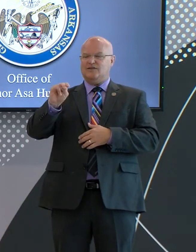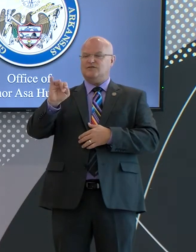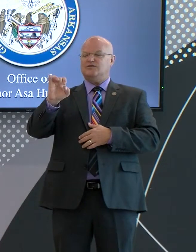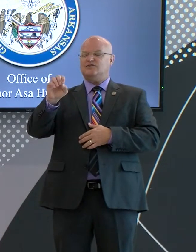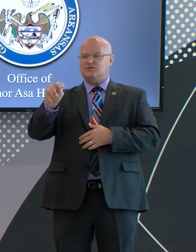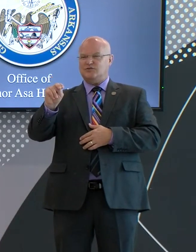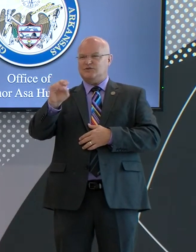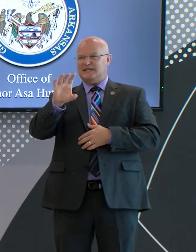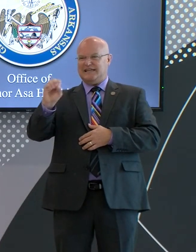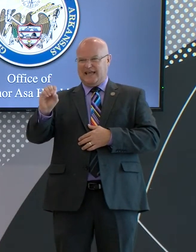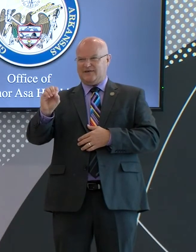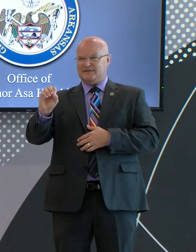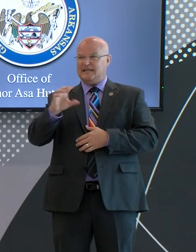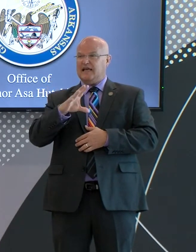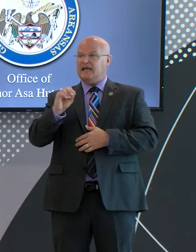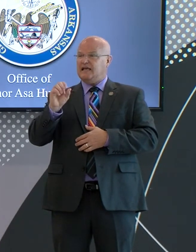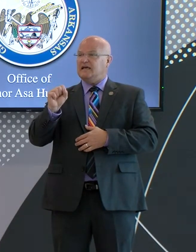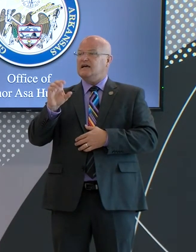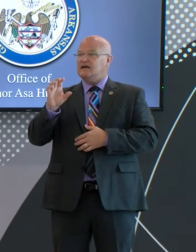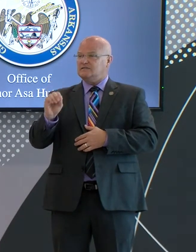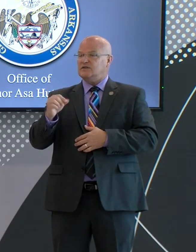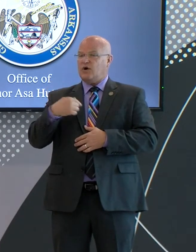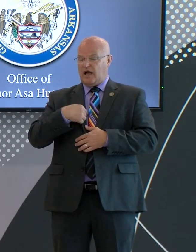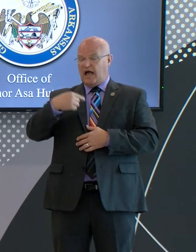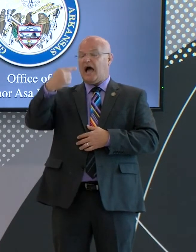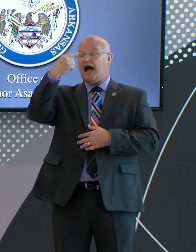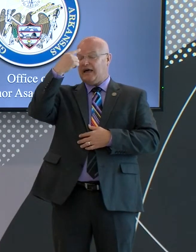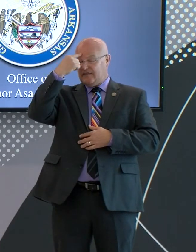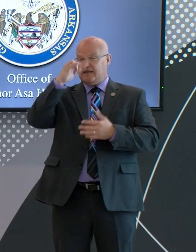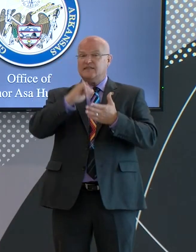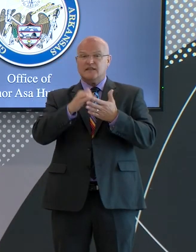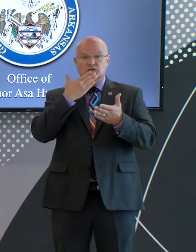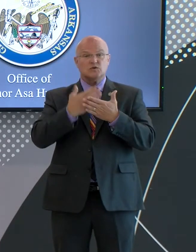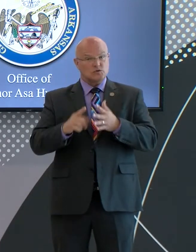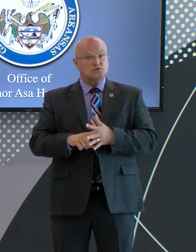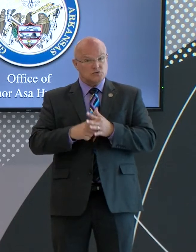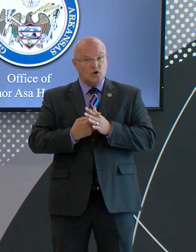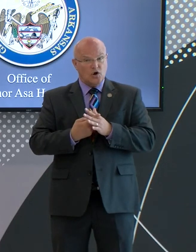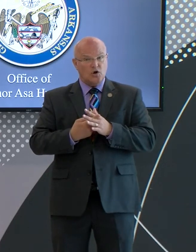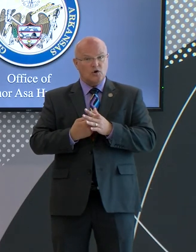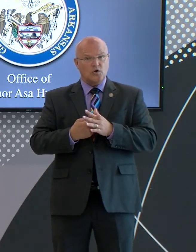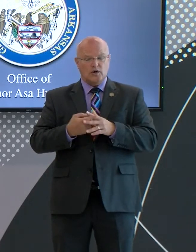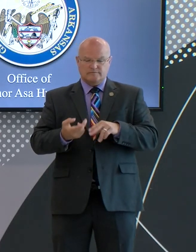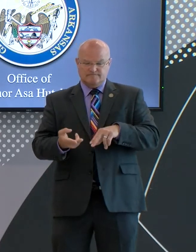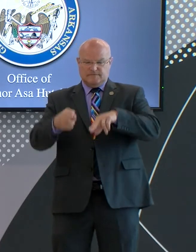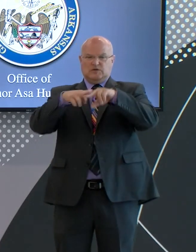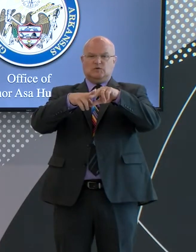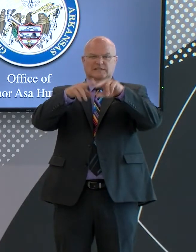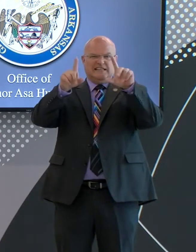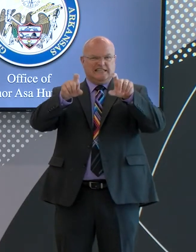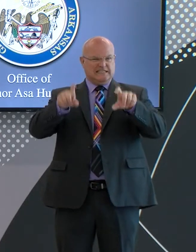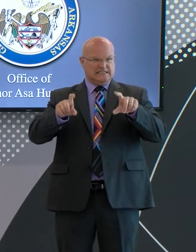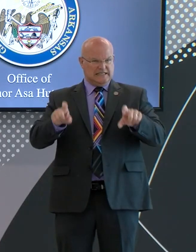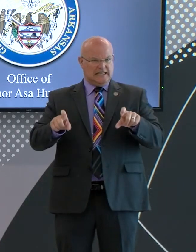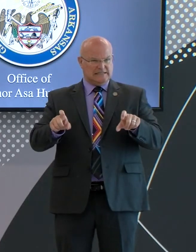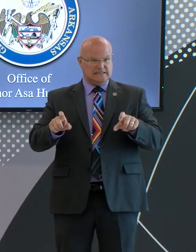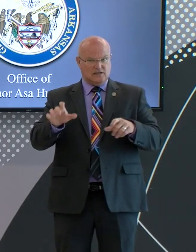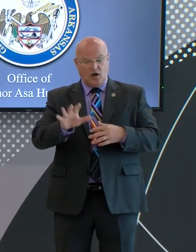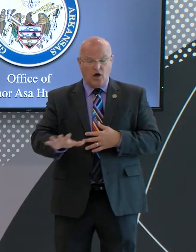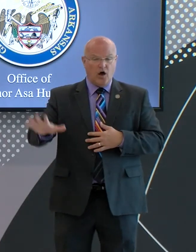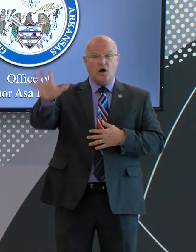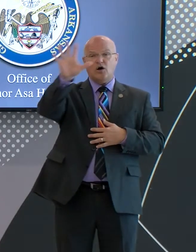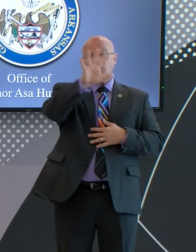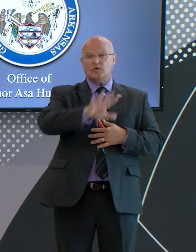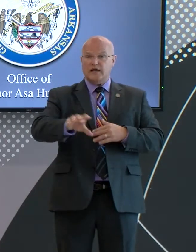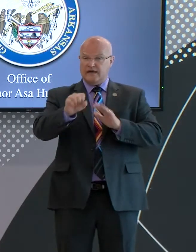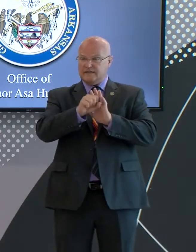County. And so I think that's a good start. I think we need to increase our testing all over the